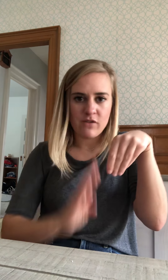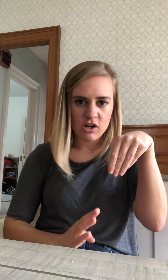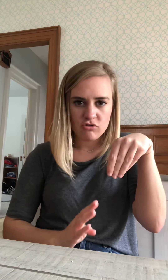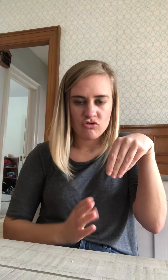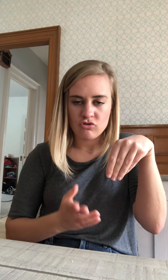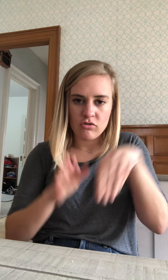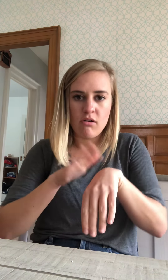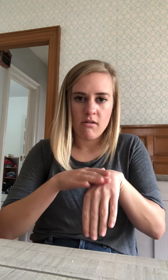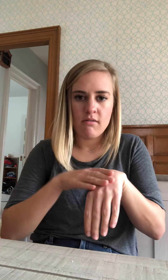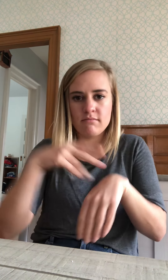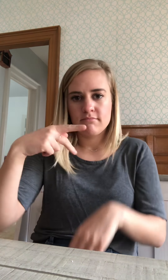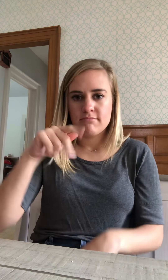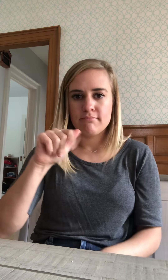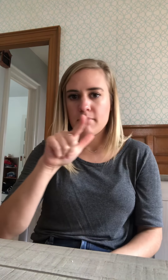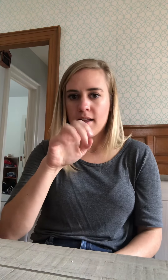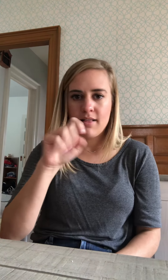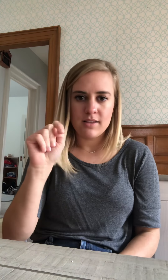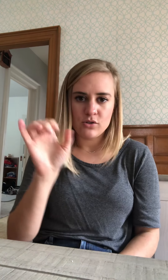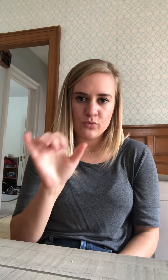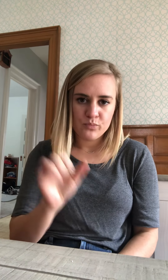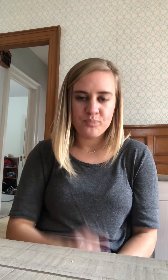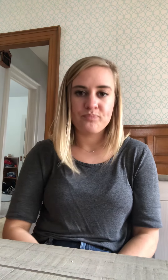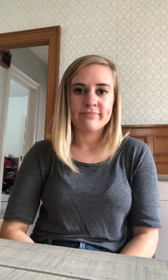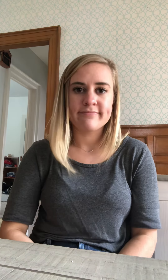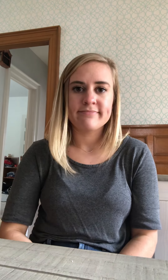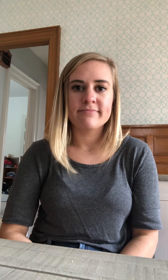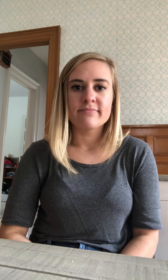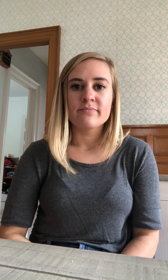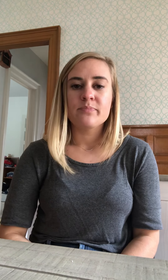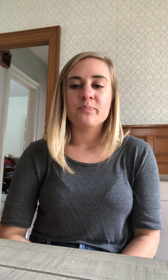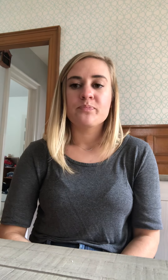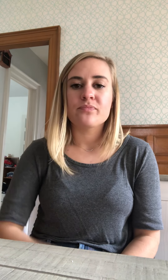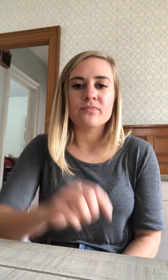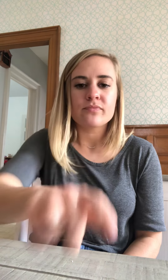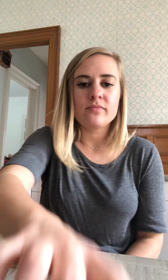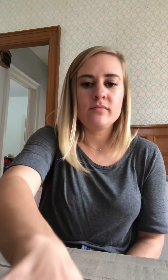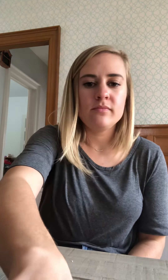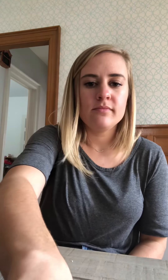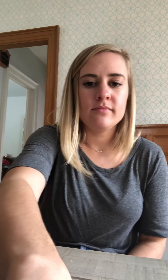as well. So they're not